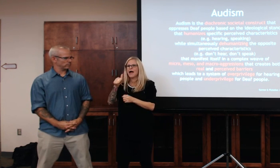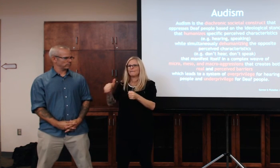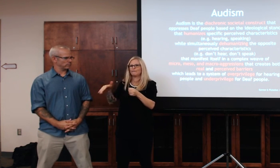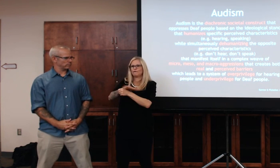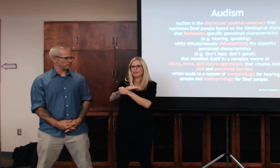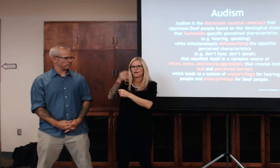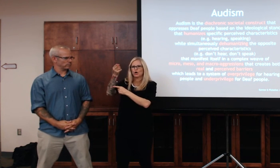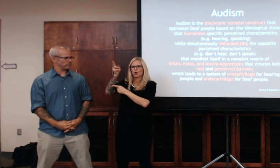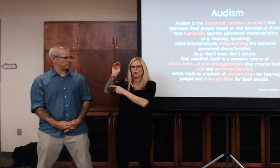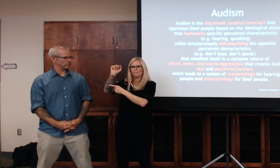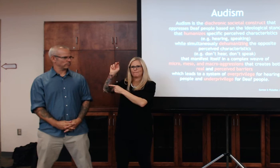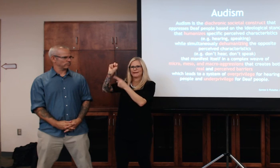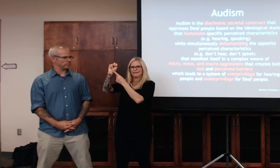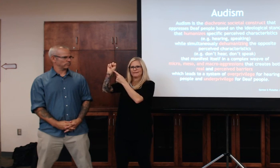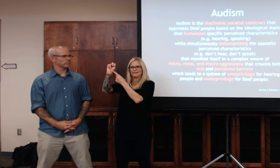is not fully human.